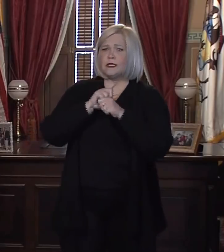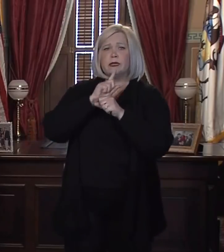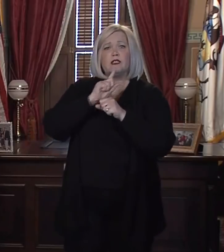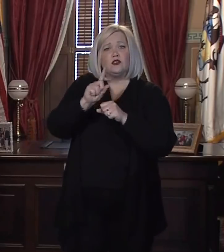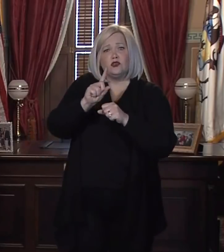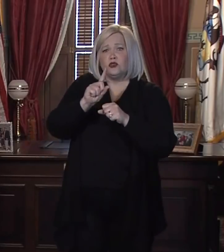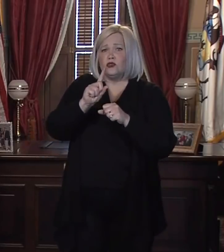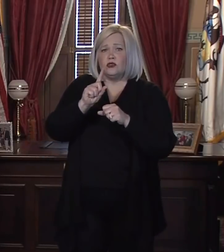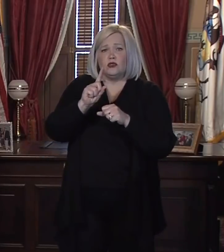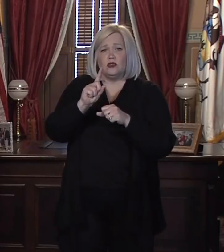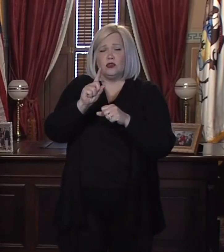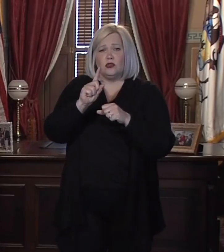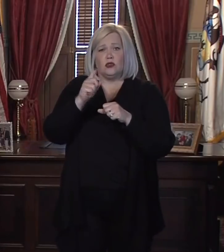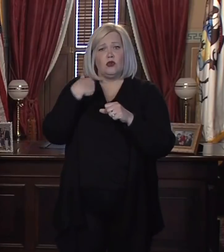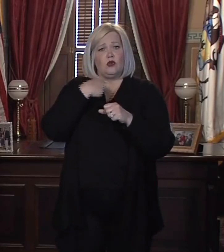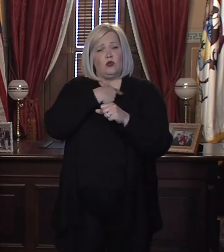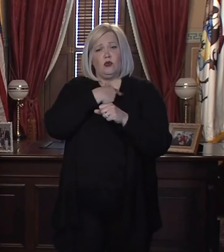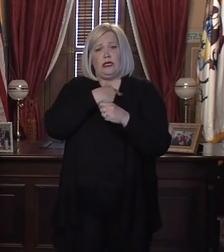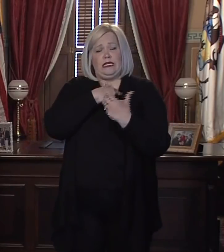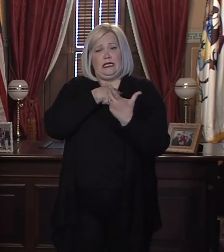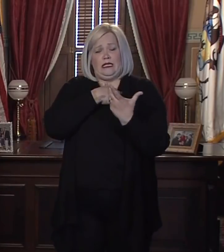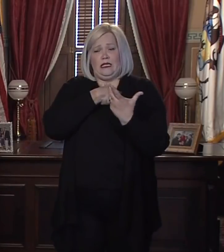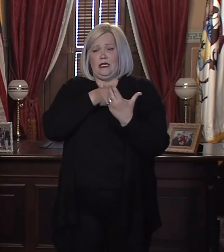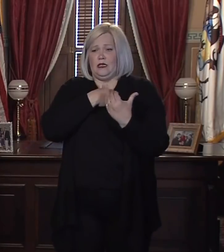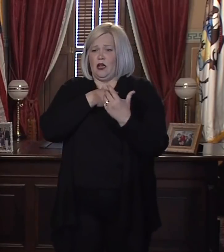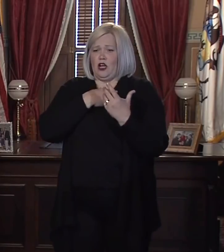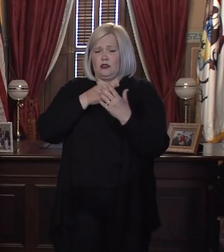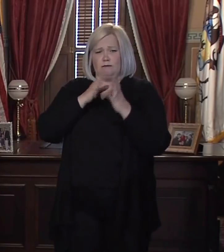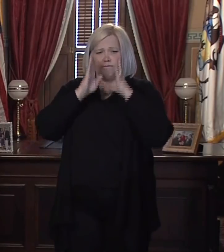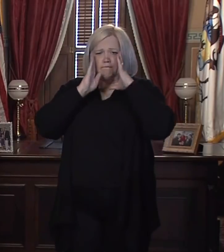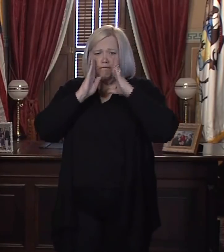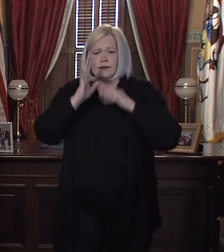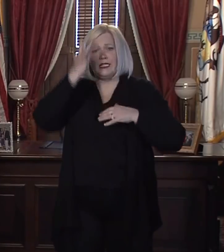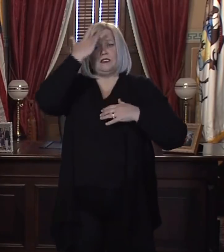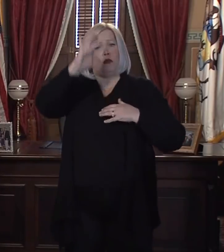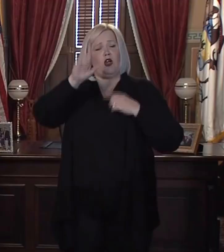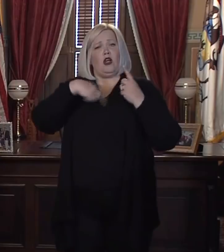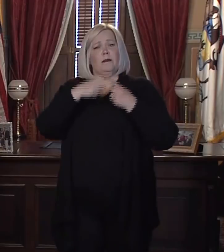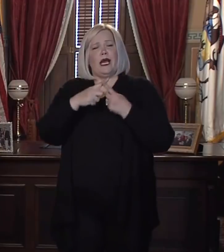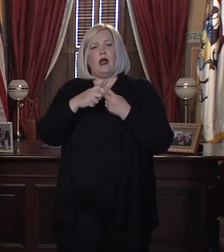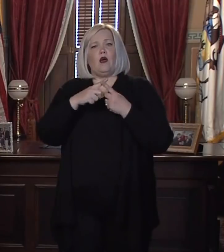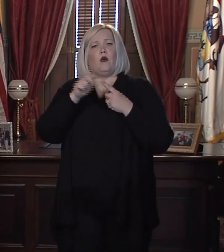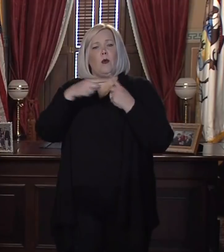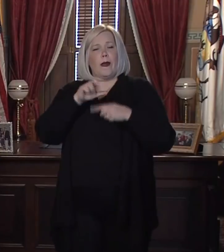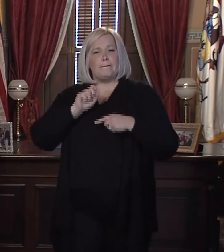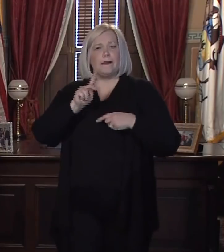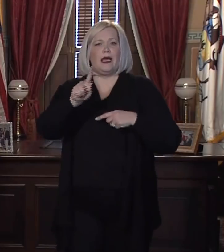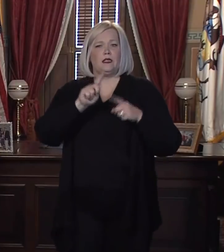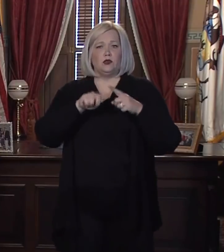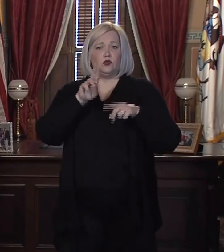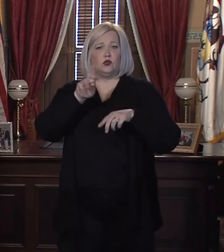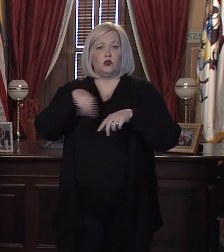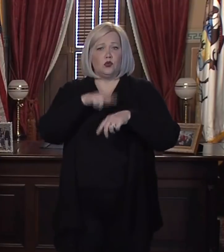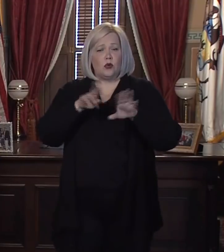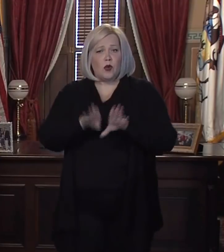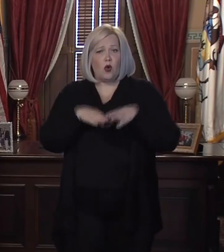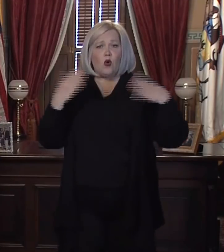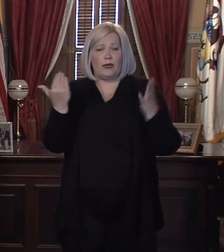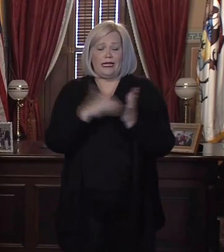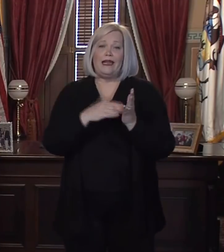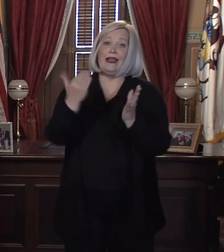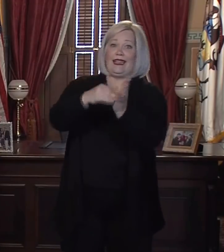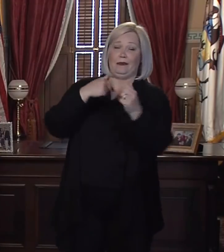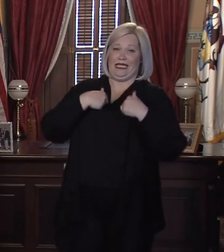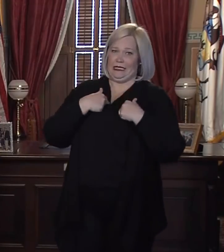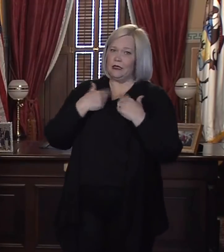make sure that we are mindful about how and when we can move on to the next phase, which I said no one is more interested in doing